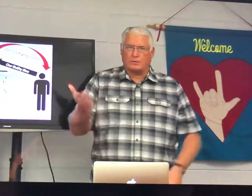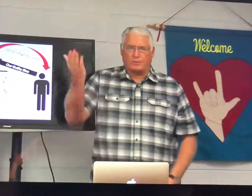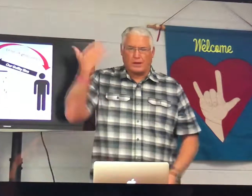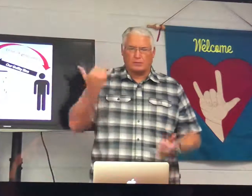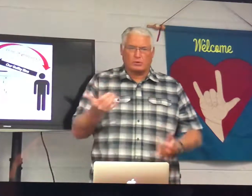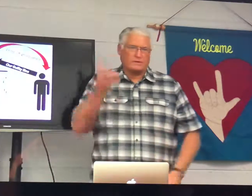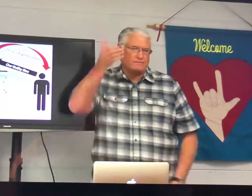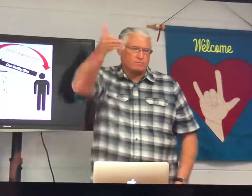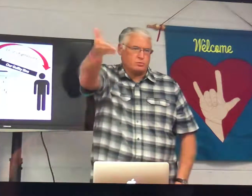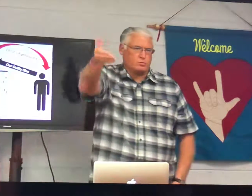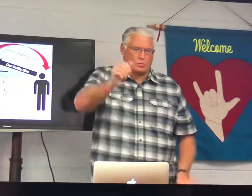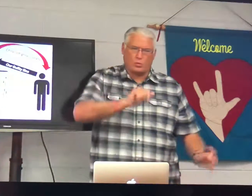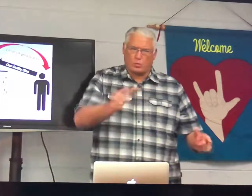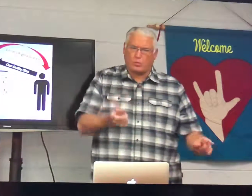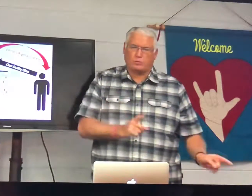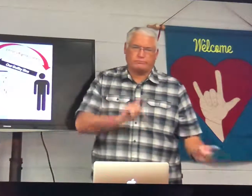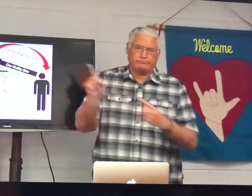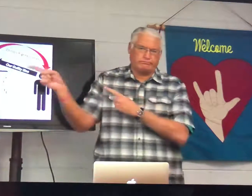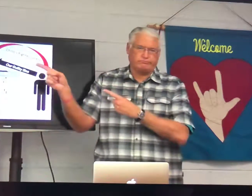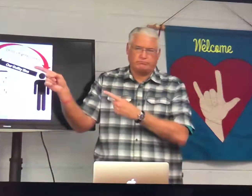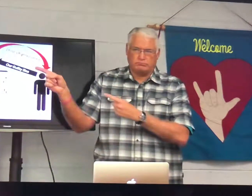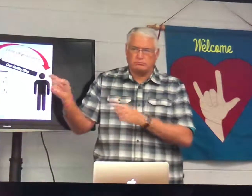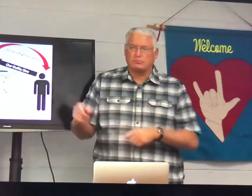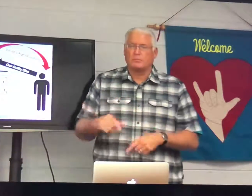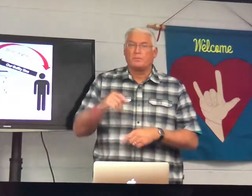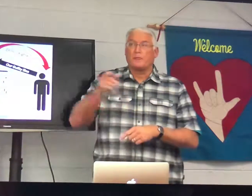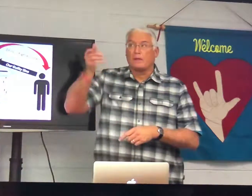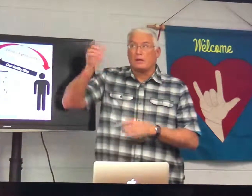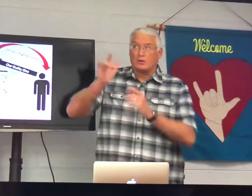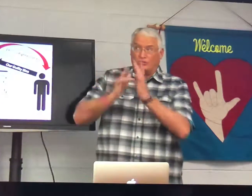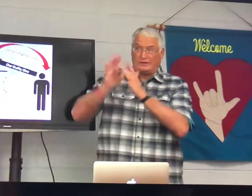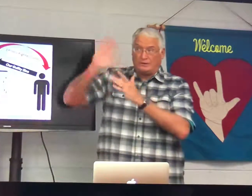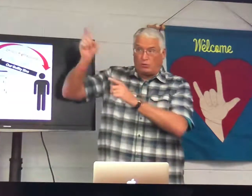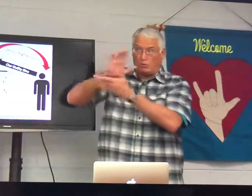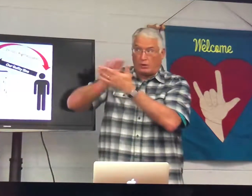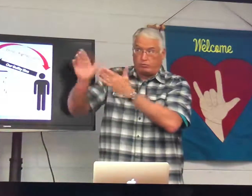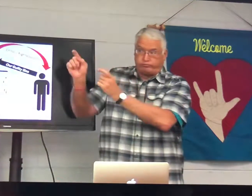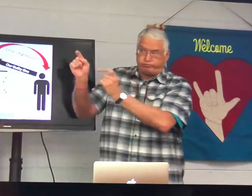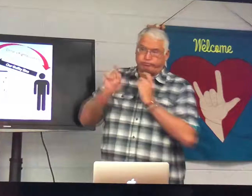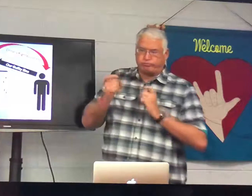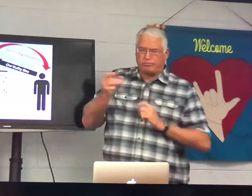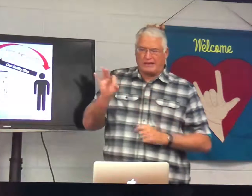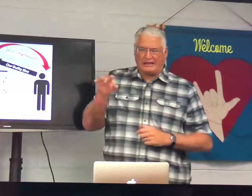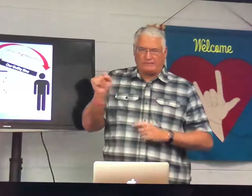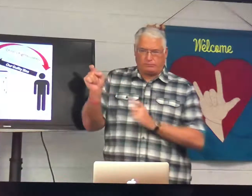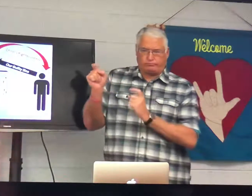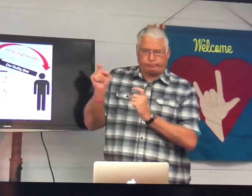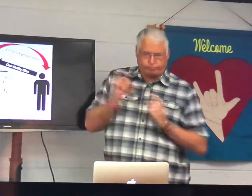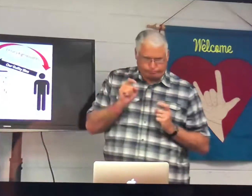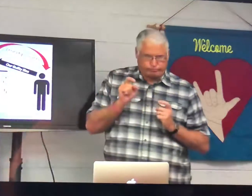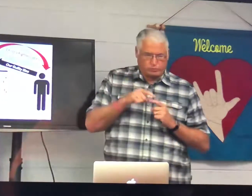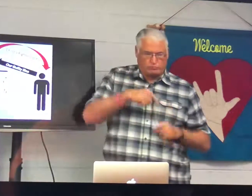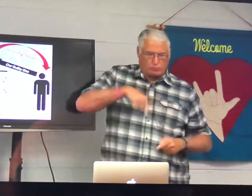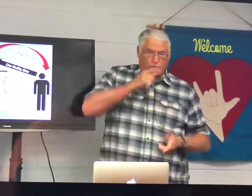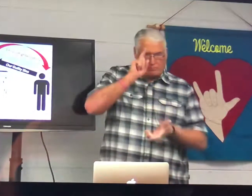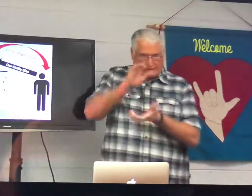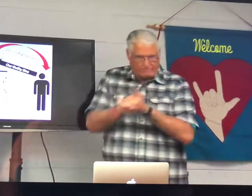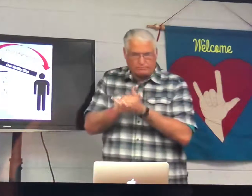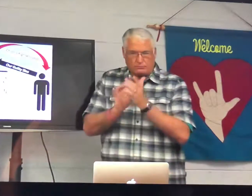good curveball, and Hunter Wood does a nice job of hiding it. Likes to go with that pitch primarily when he's ahead of the count, especially with